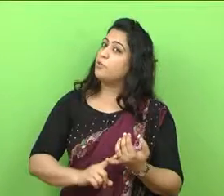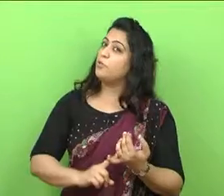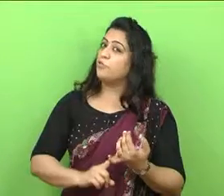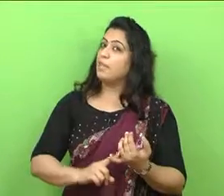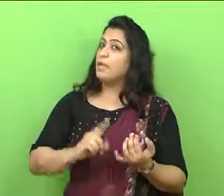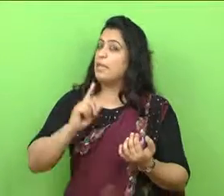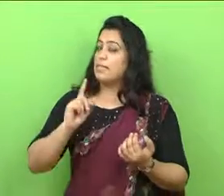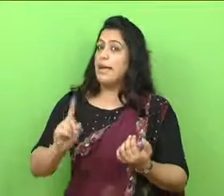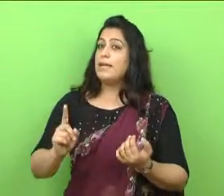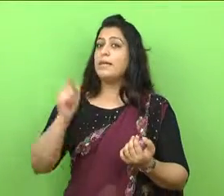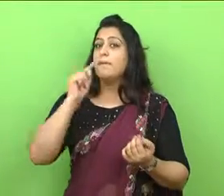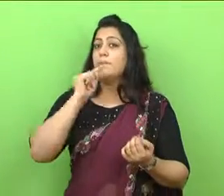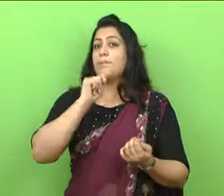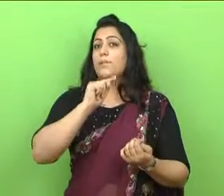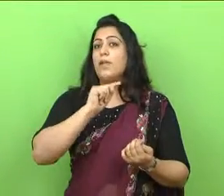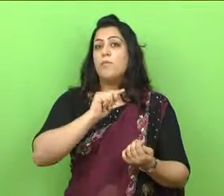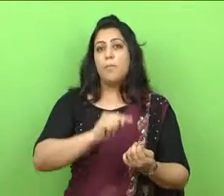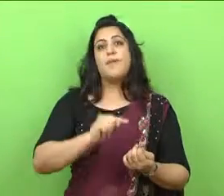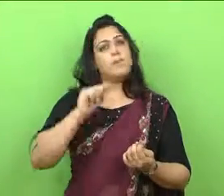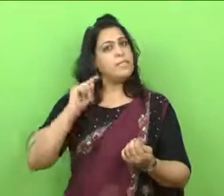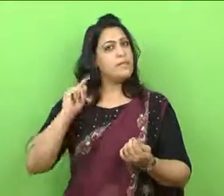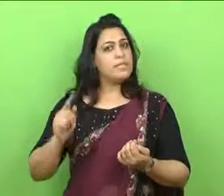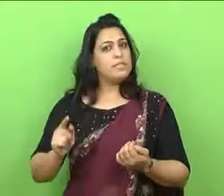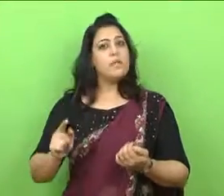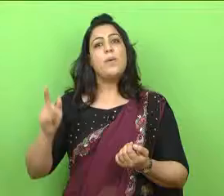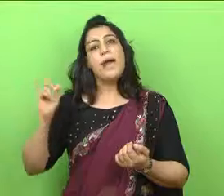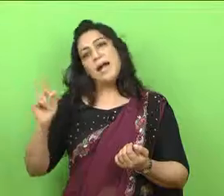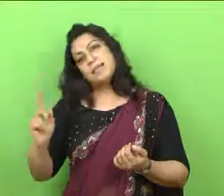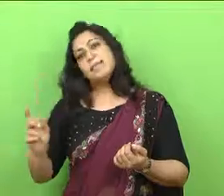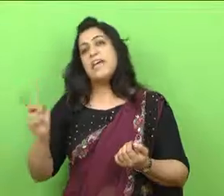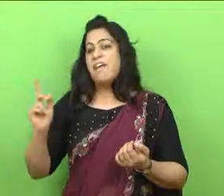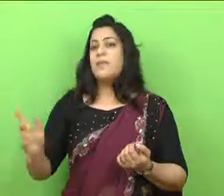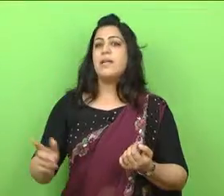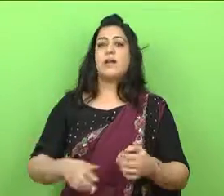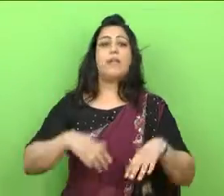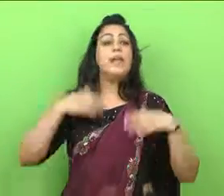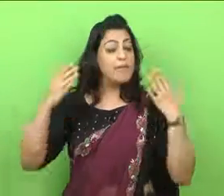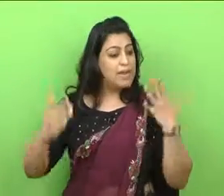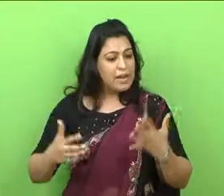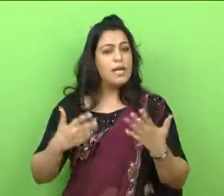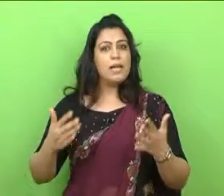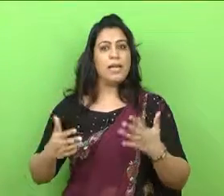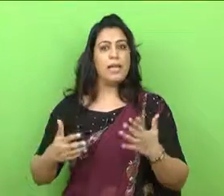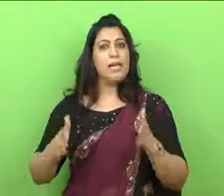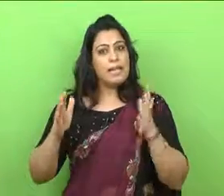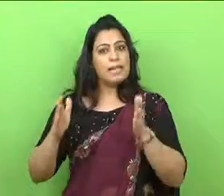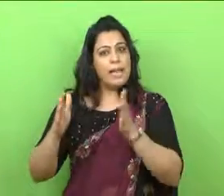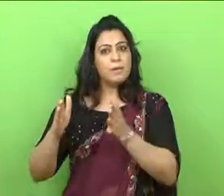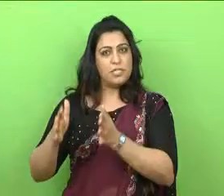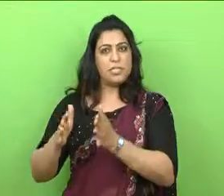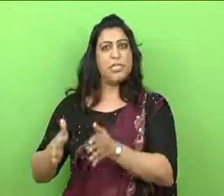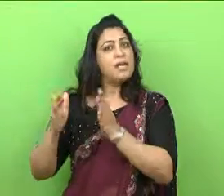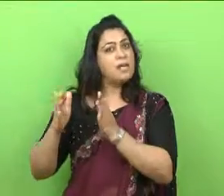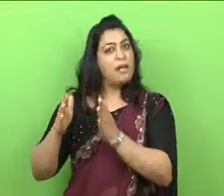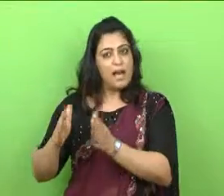prove that mopeds were the reason why accidents have been occurring regularly in that particular